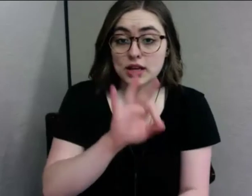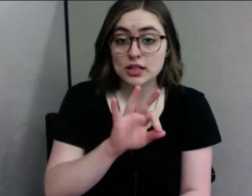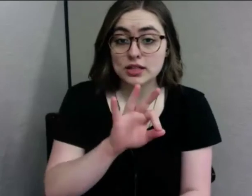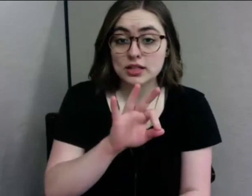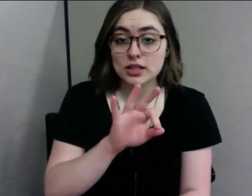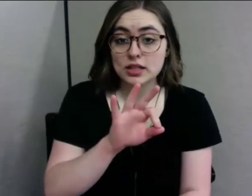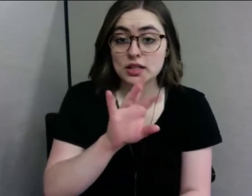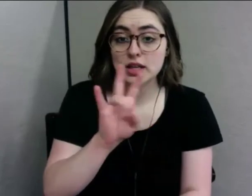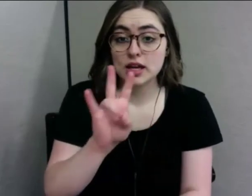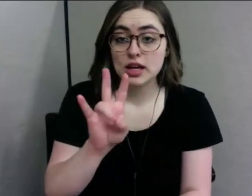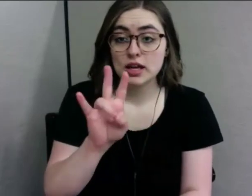Ruth.